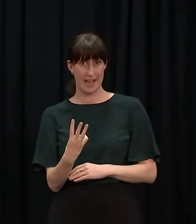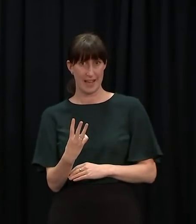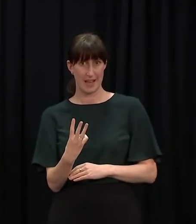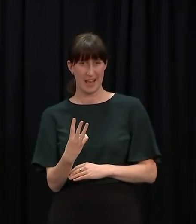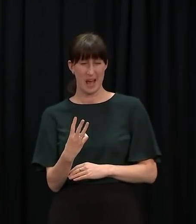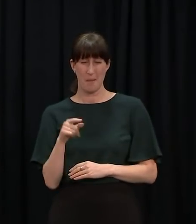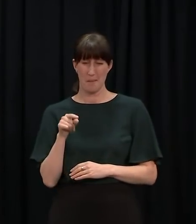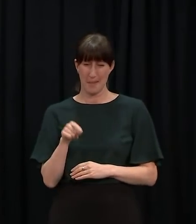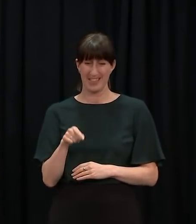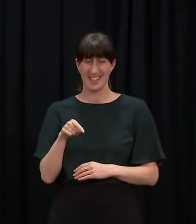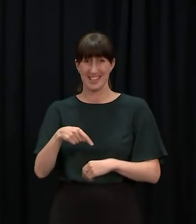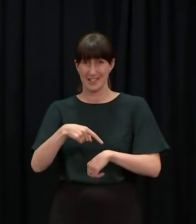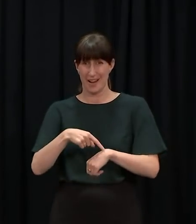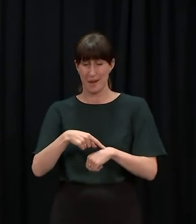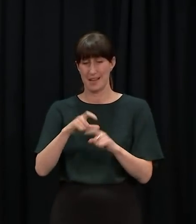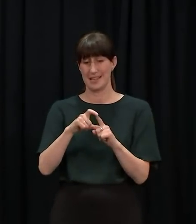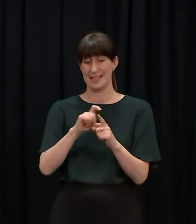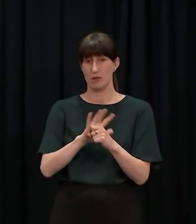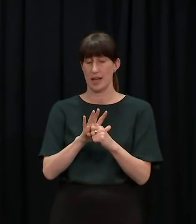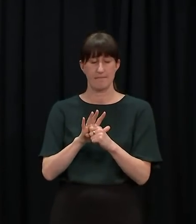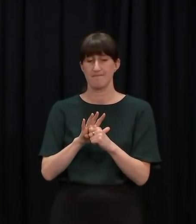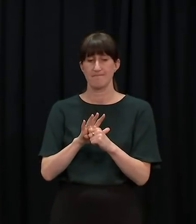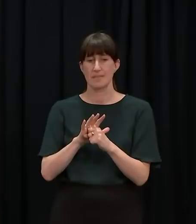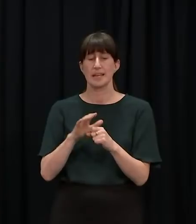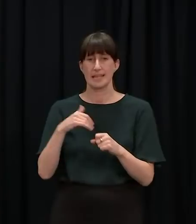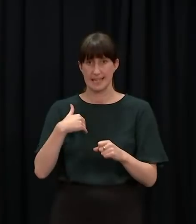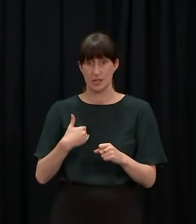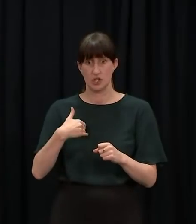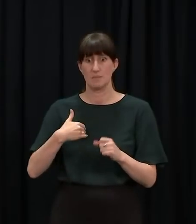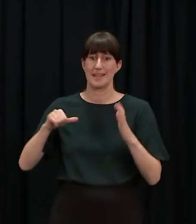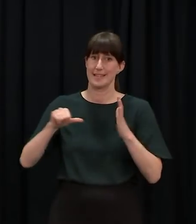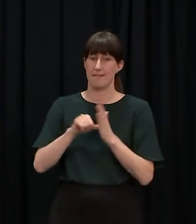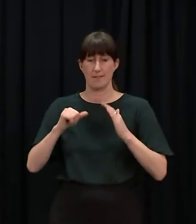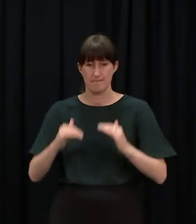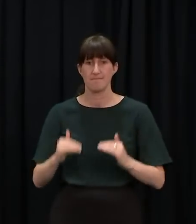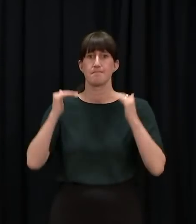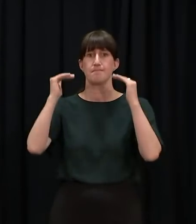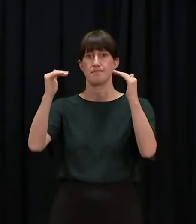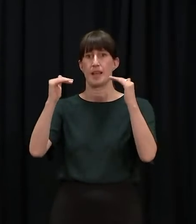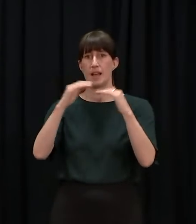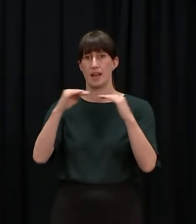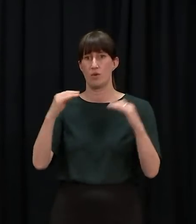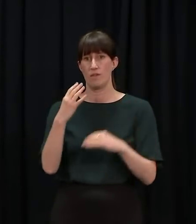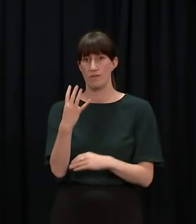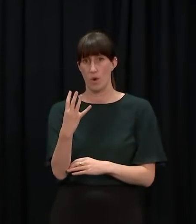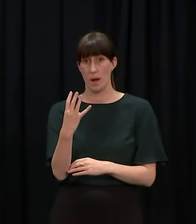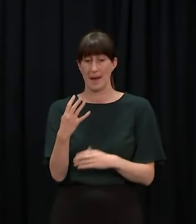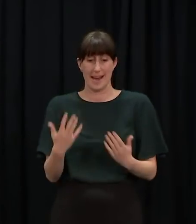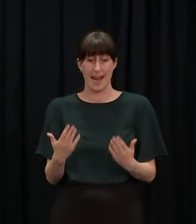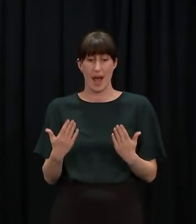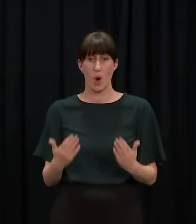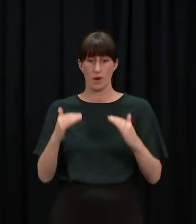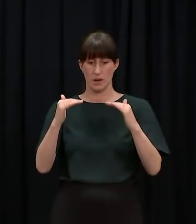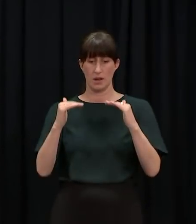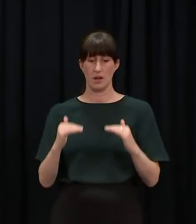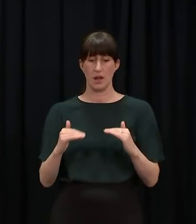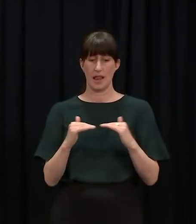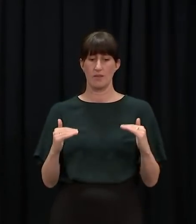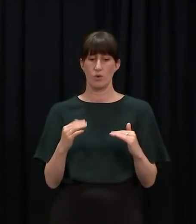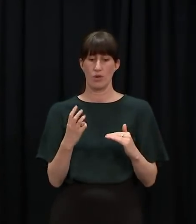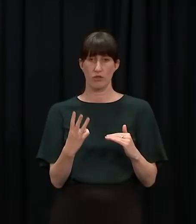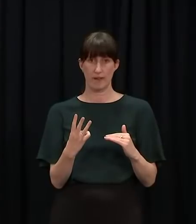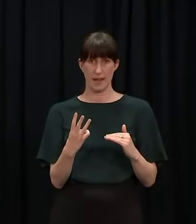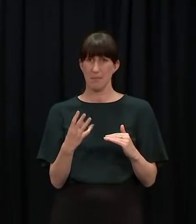really maximise our chances here, and that is what it has done. So as we step back down to alert level three, we do so knowing that